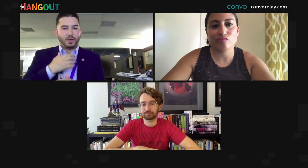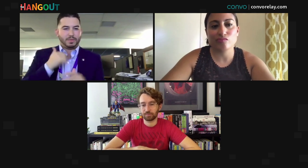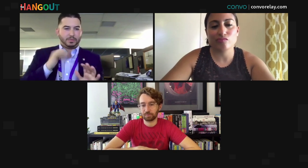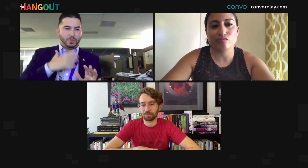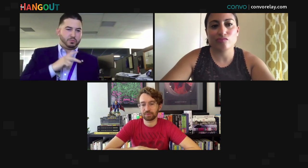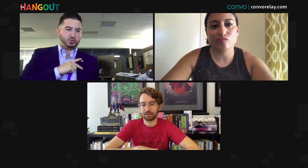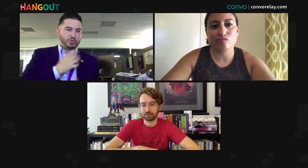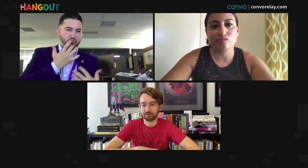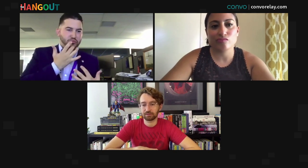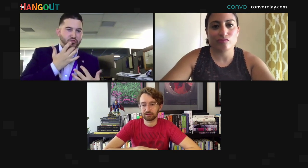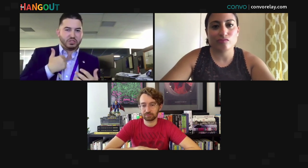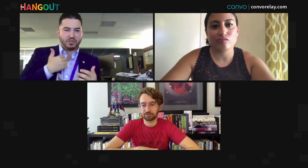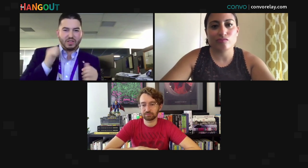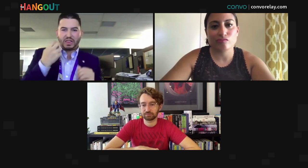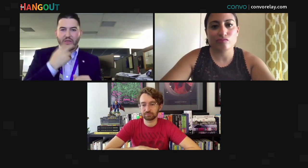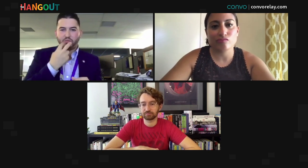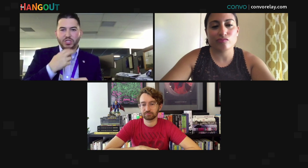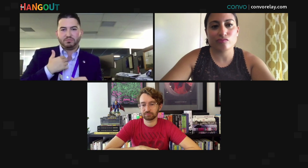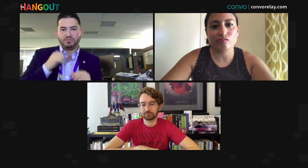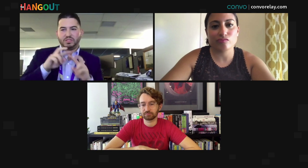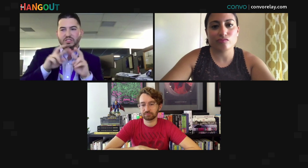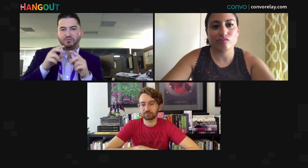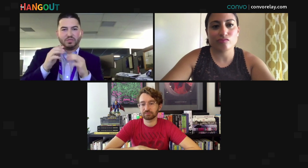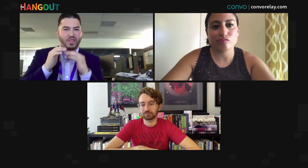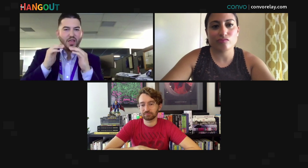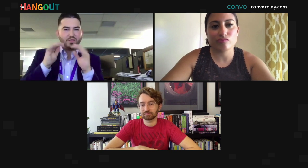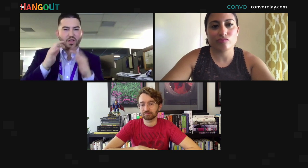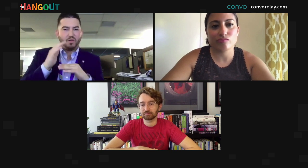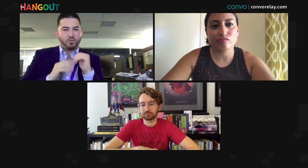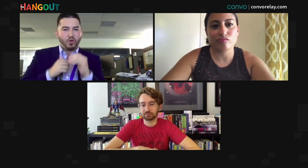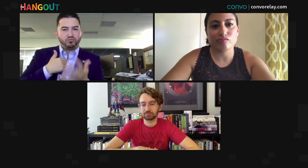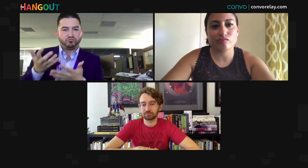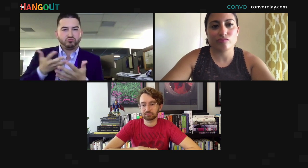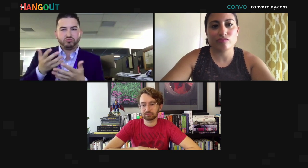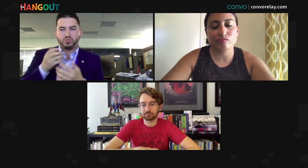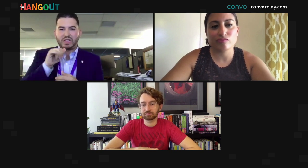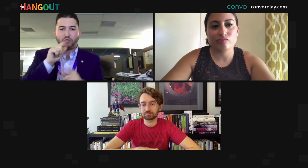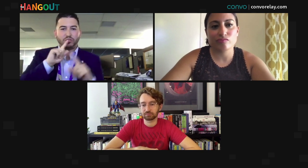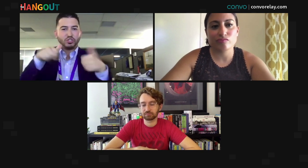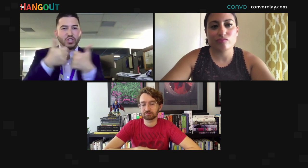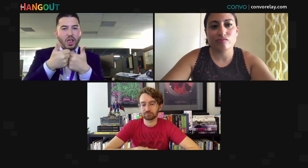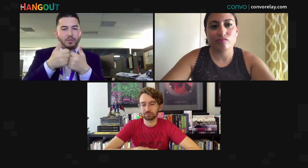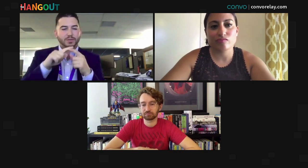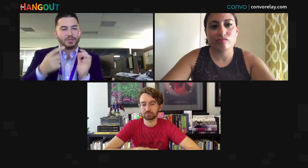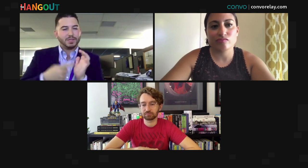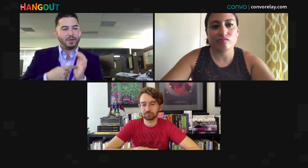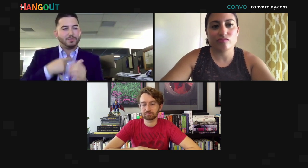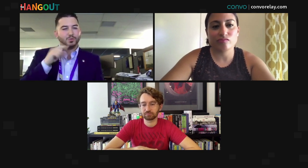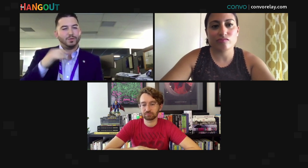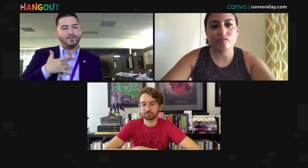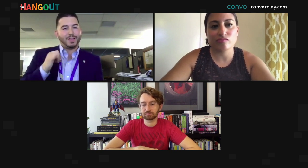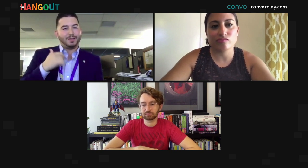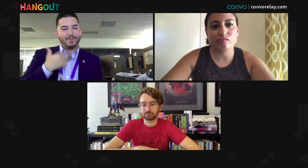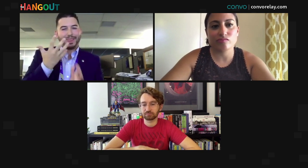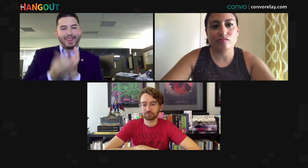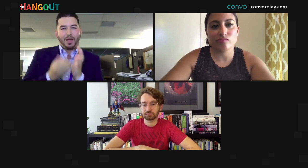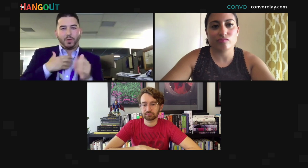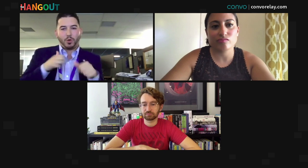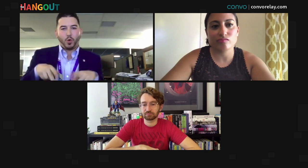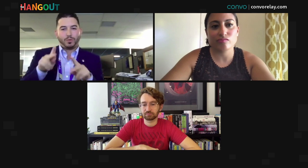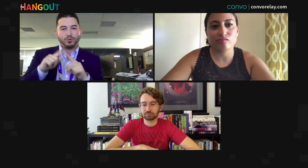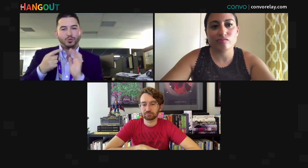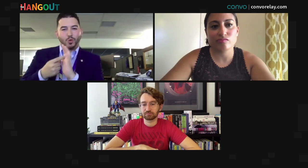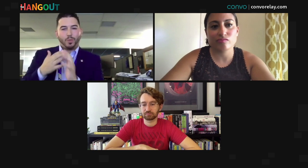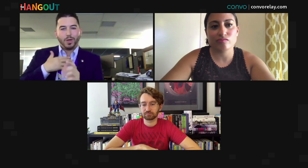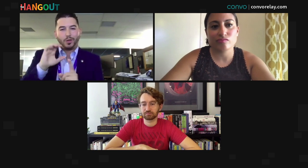important meetings or presentation, that's just my personal preference because I can lip read and I have a level of comfortability to interact with people.